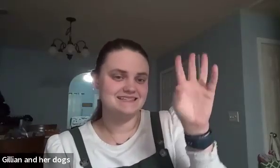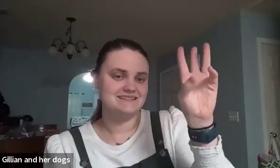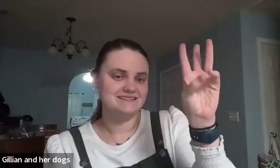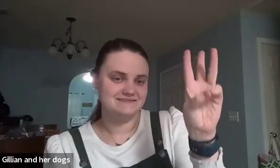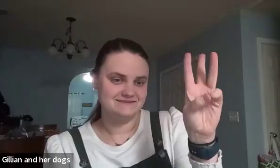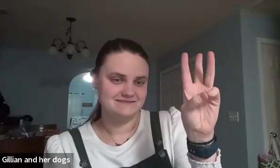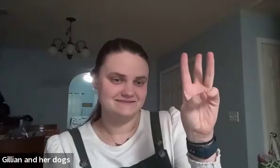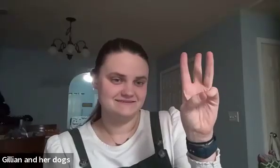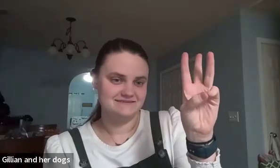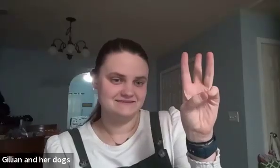6,